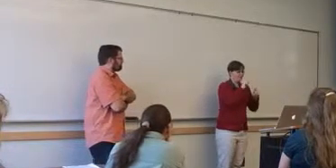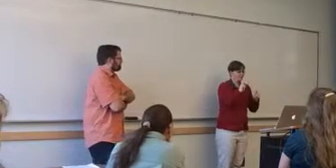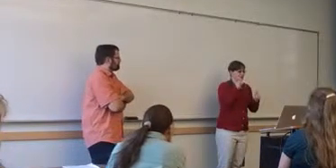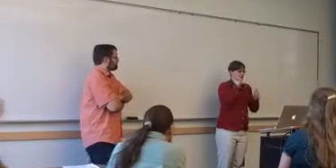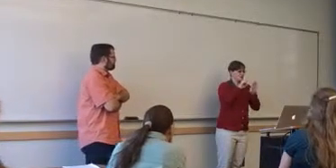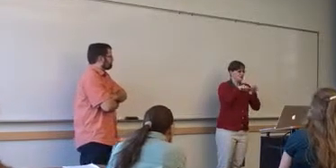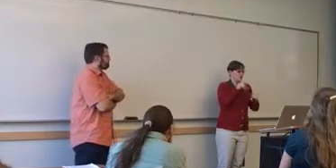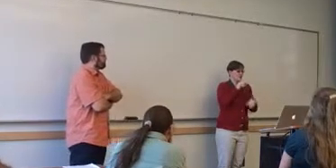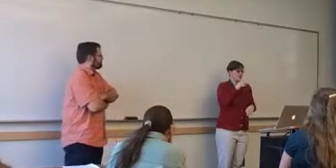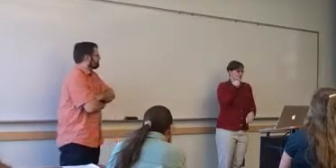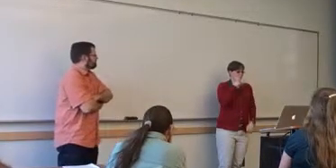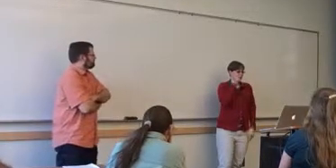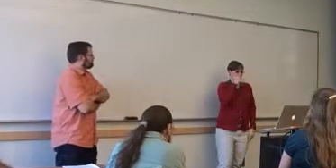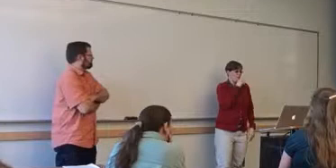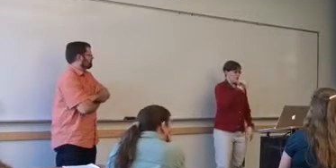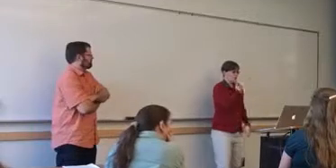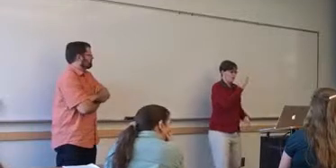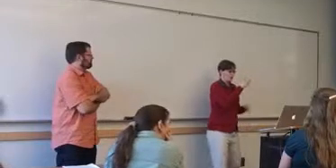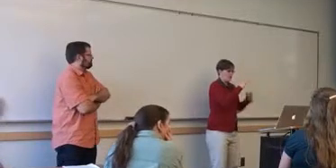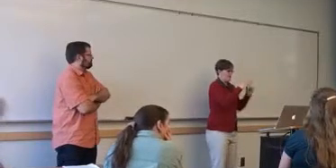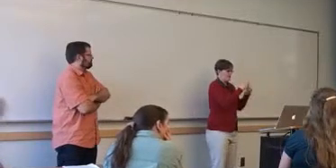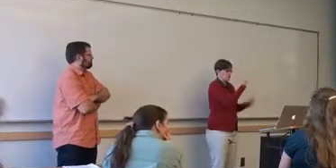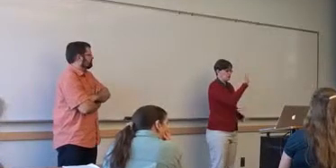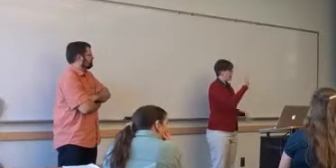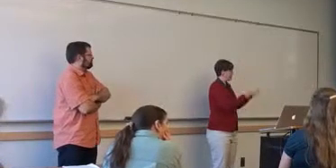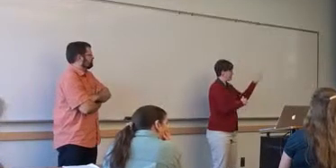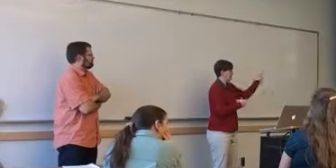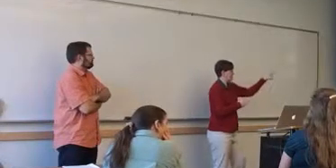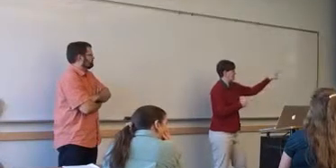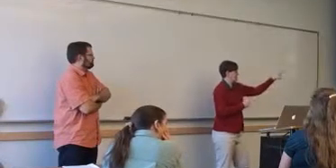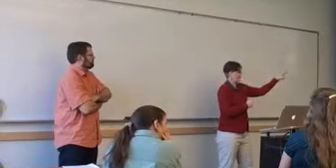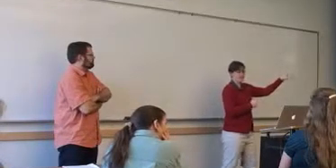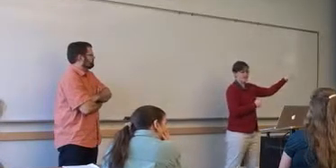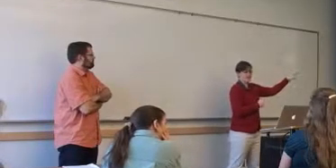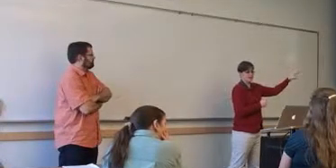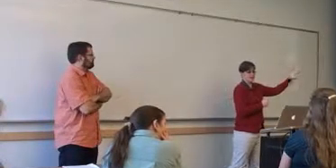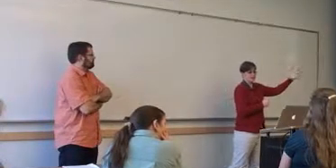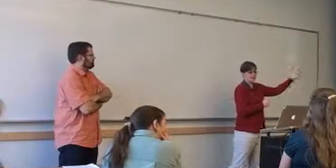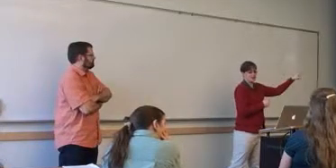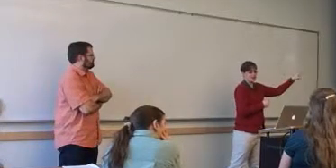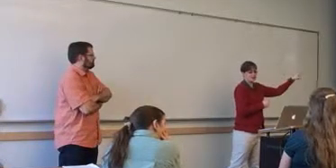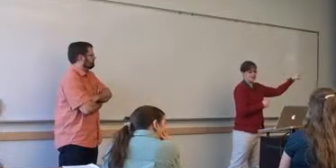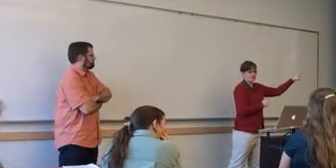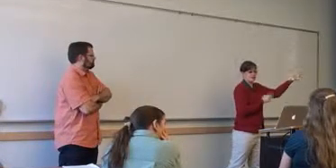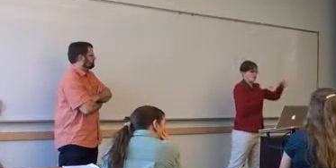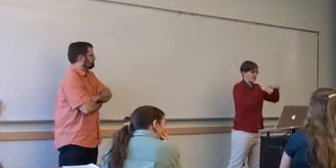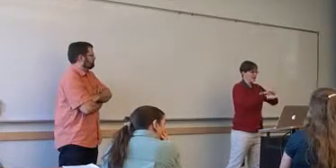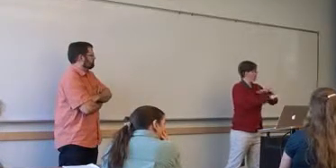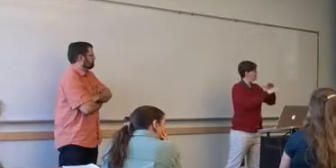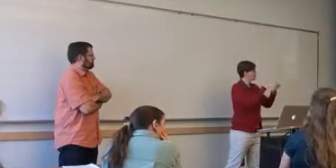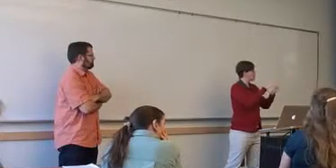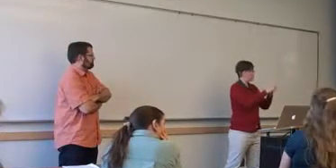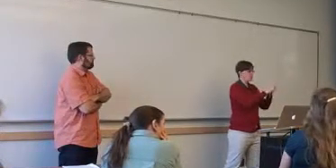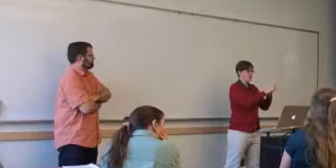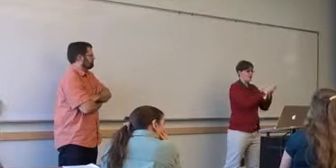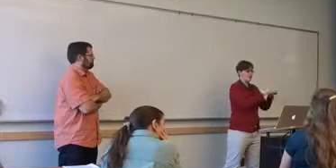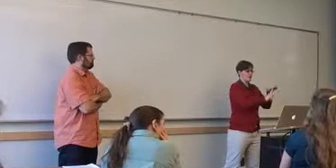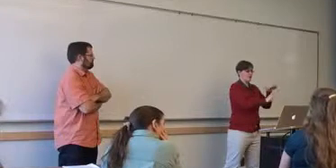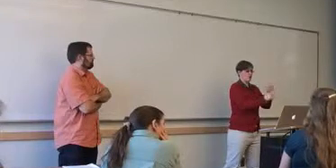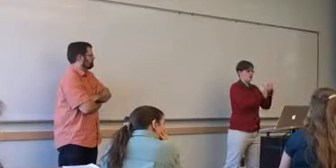I mean, if you think about it, the children of the deaf children of hearing parents don't have the